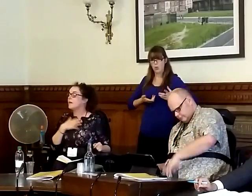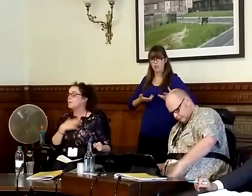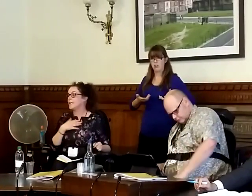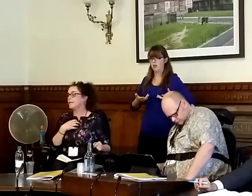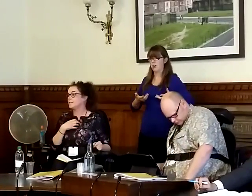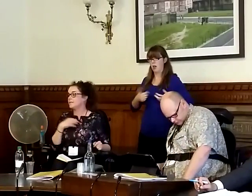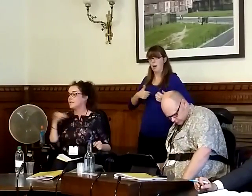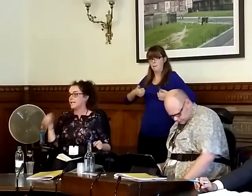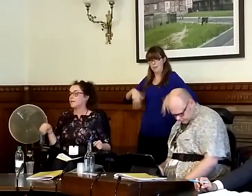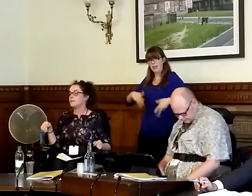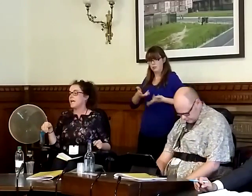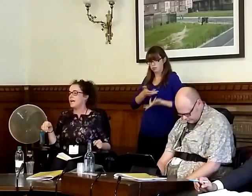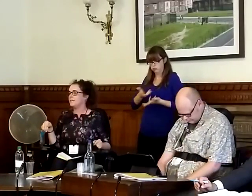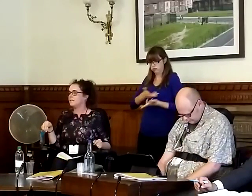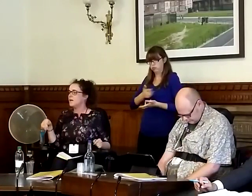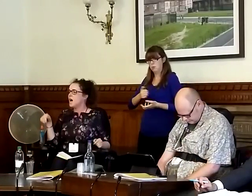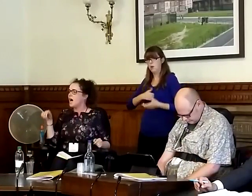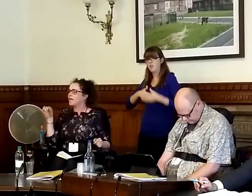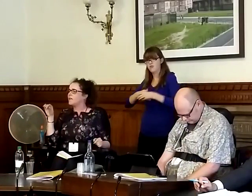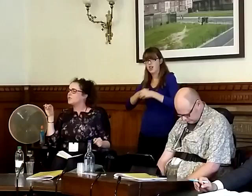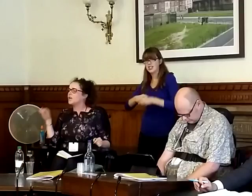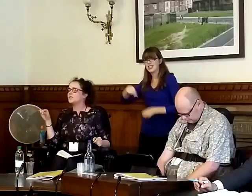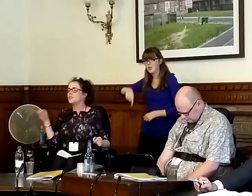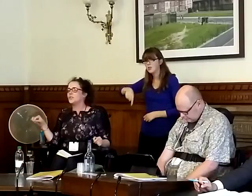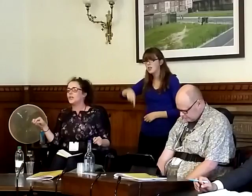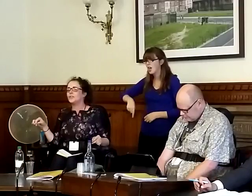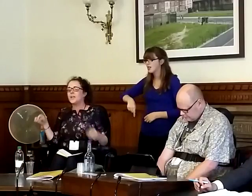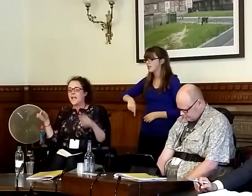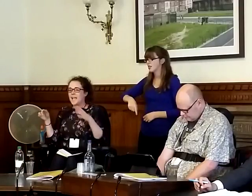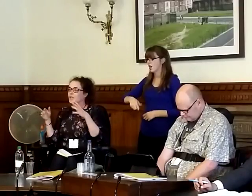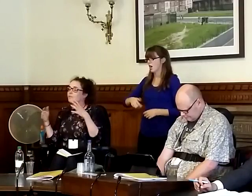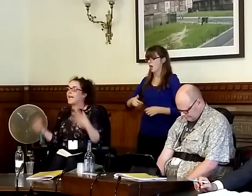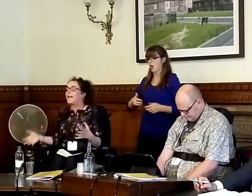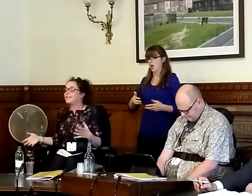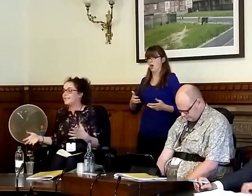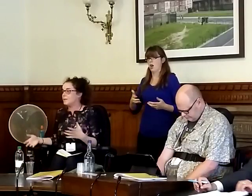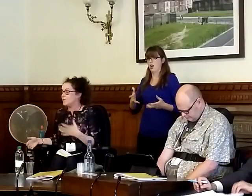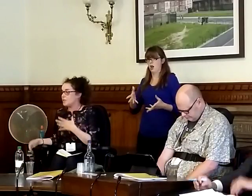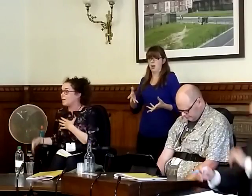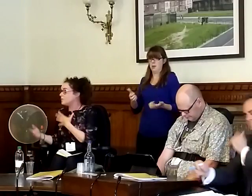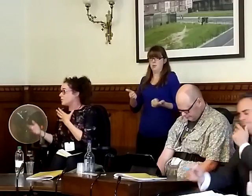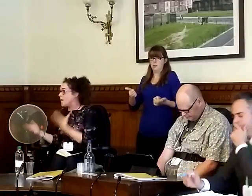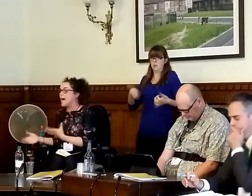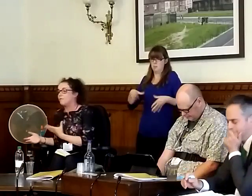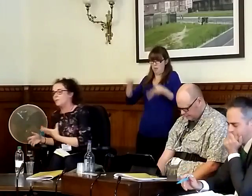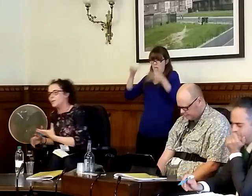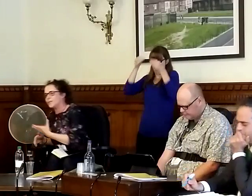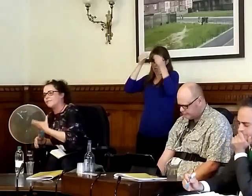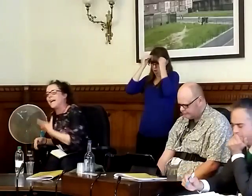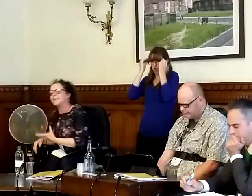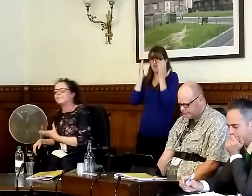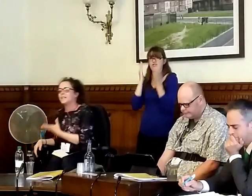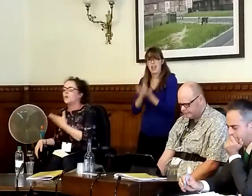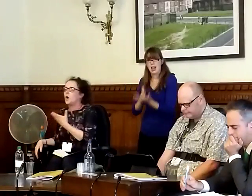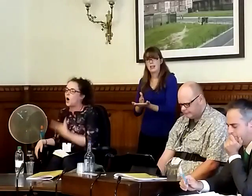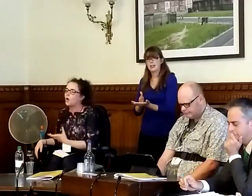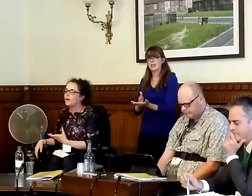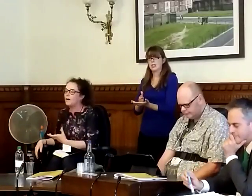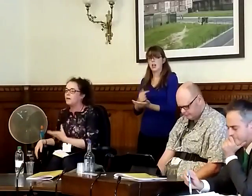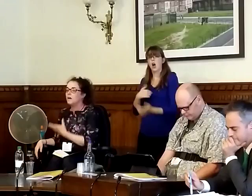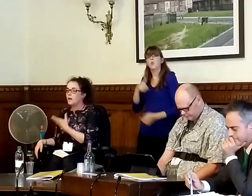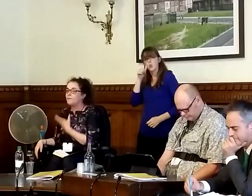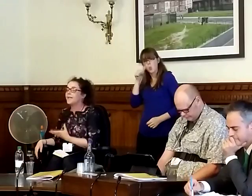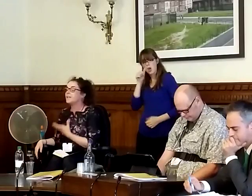I've been talking to my peers downstairs, and I started to learn the reality, which I was aware of, but the reality of